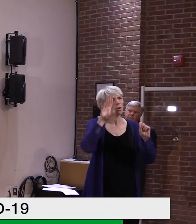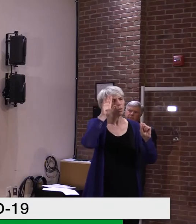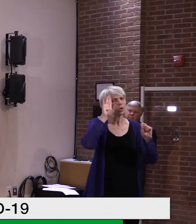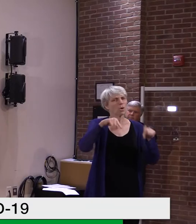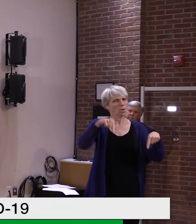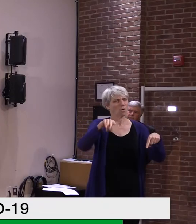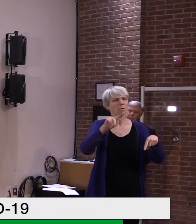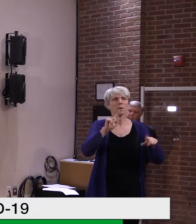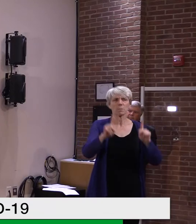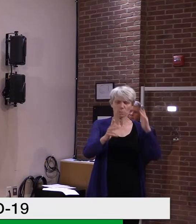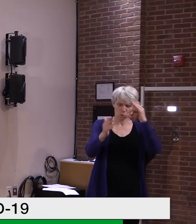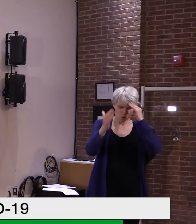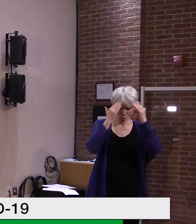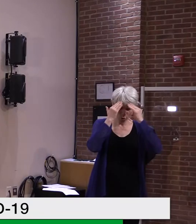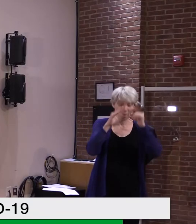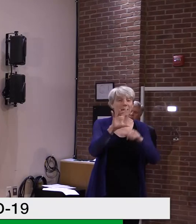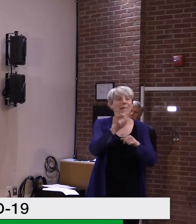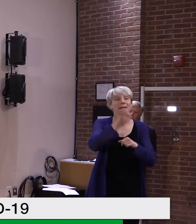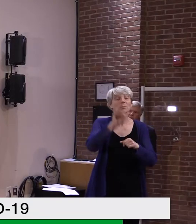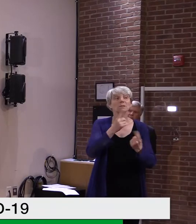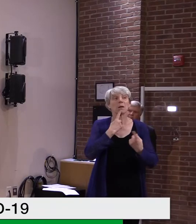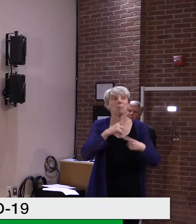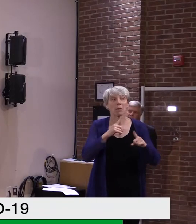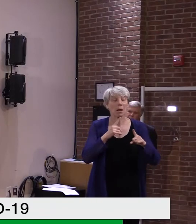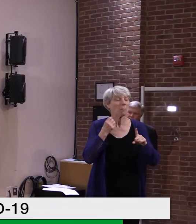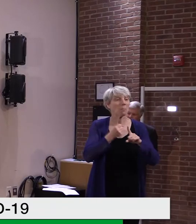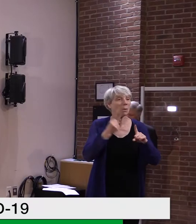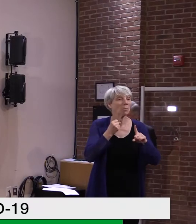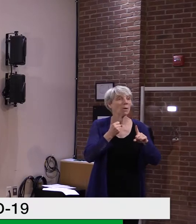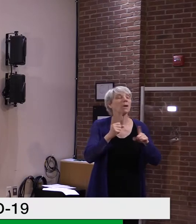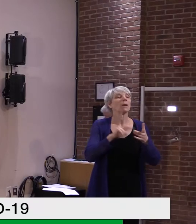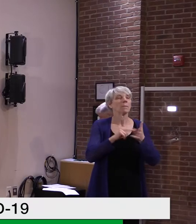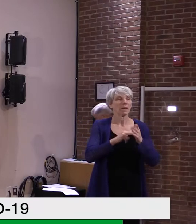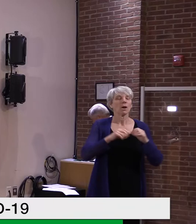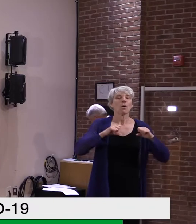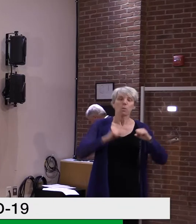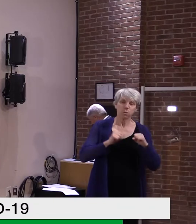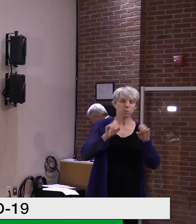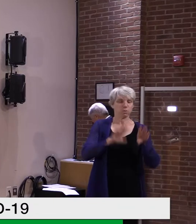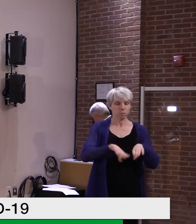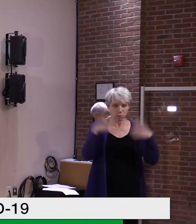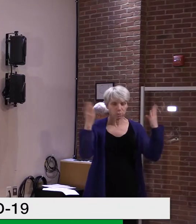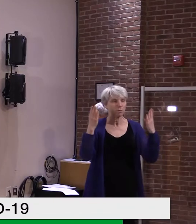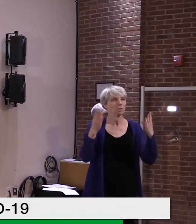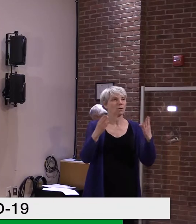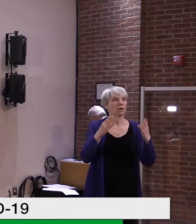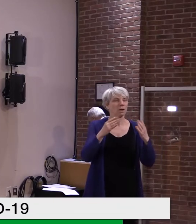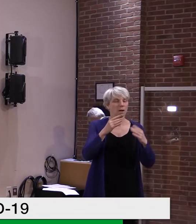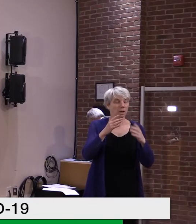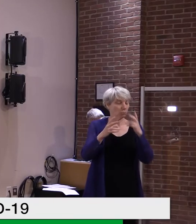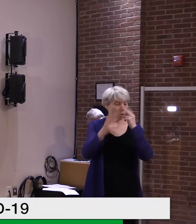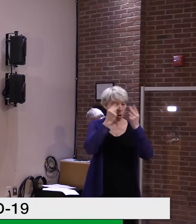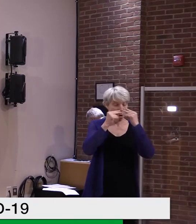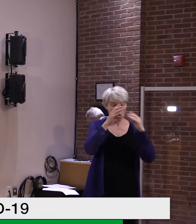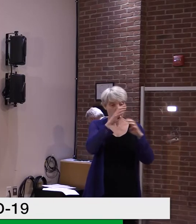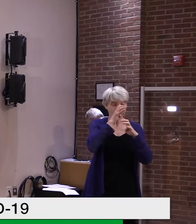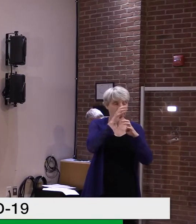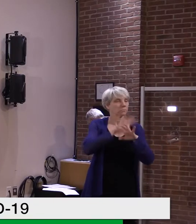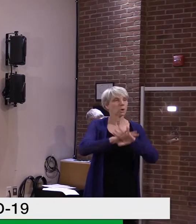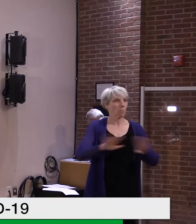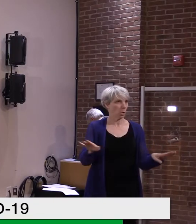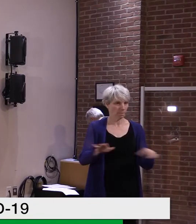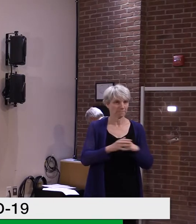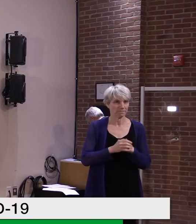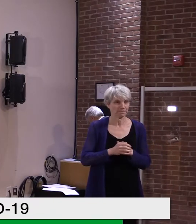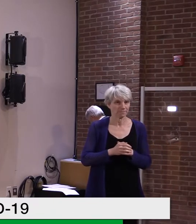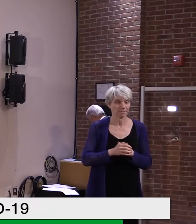80%, and they're already seeing the benefits of a high level of vaccine. My goal is, though, again,